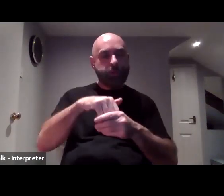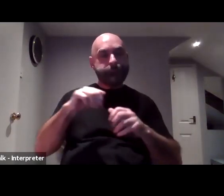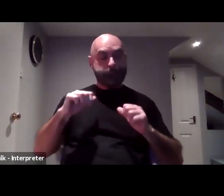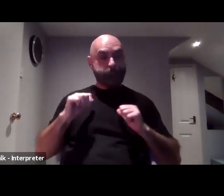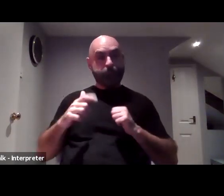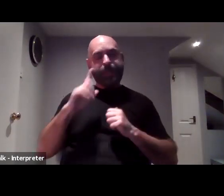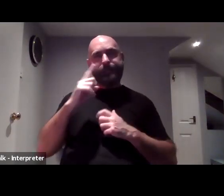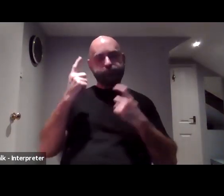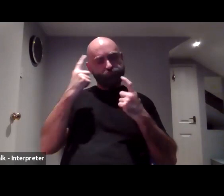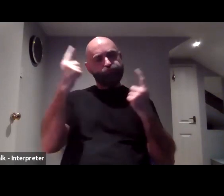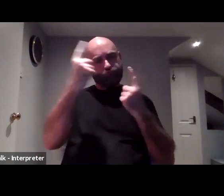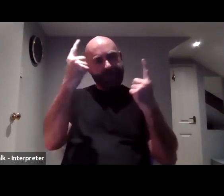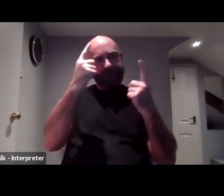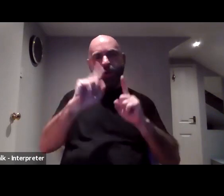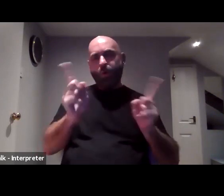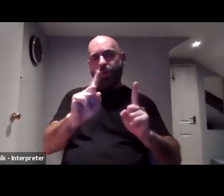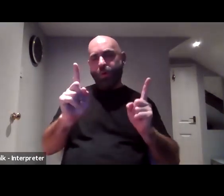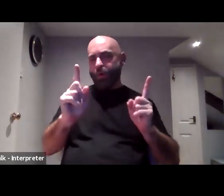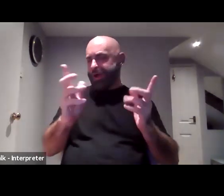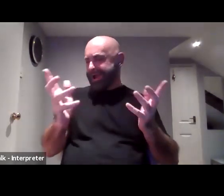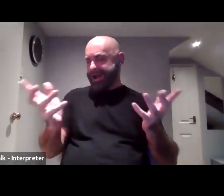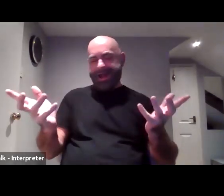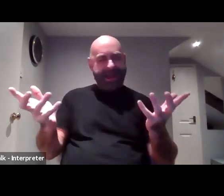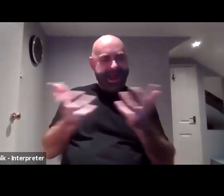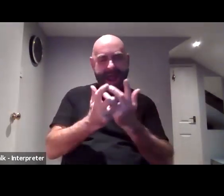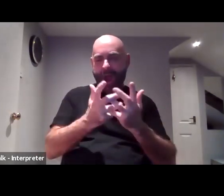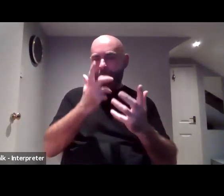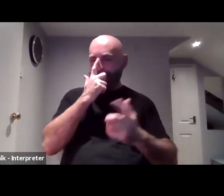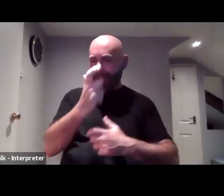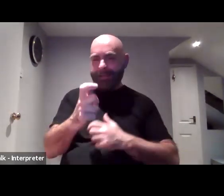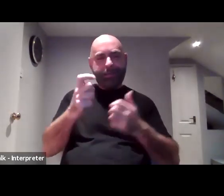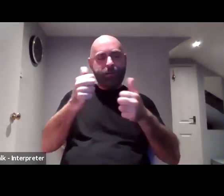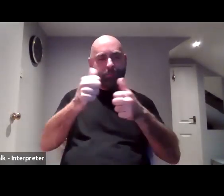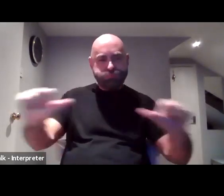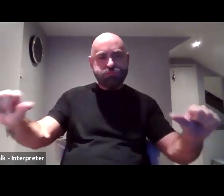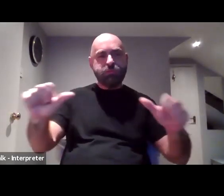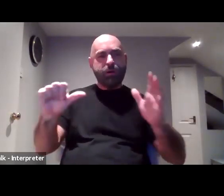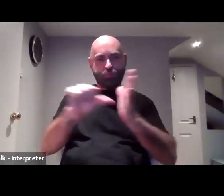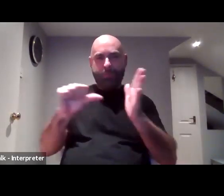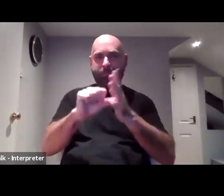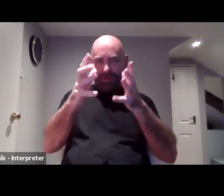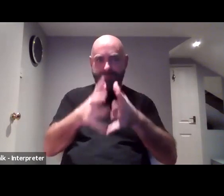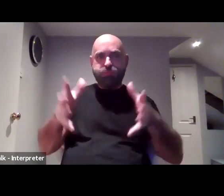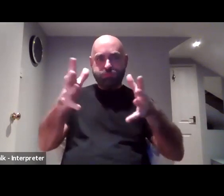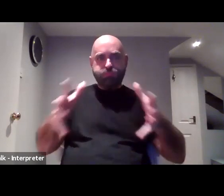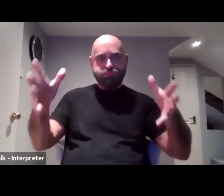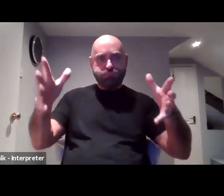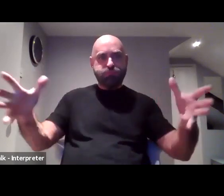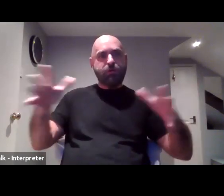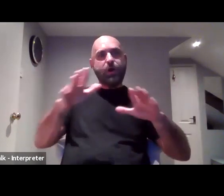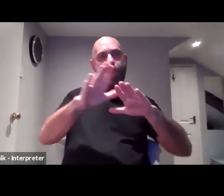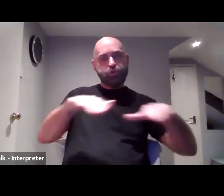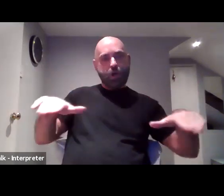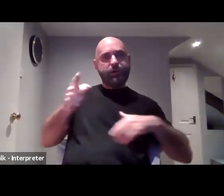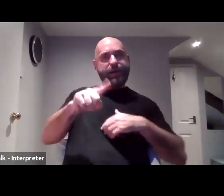to reflect on how we might tackle the growing problem of child and family